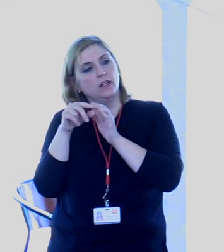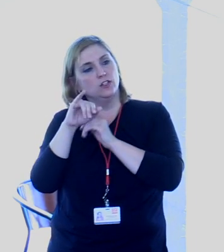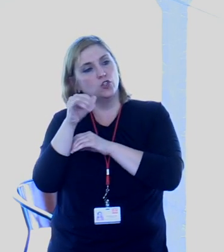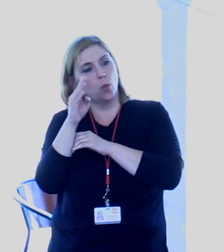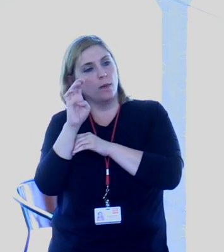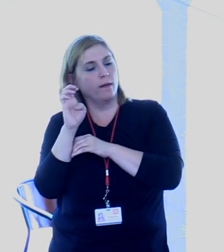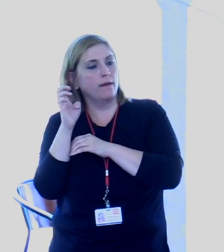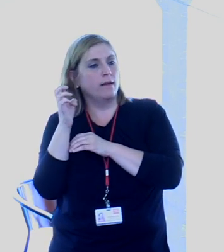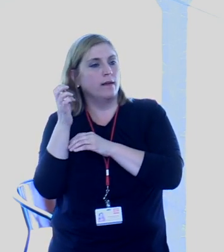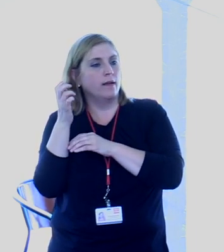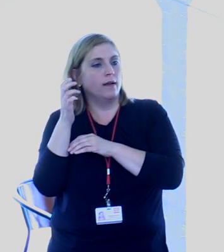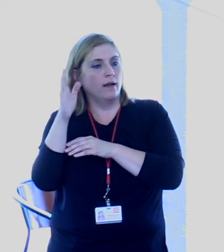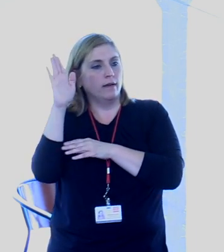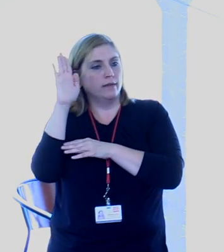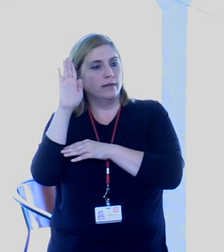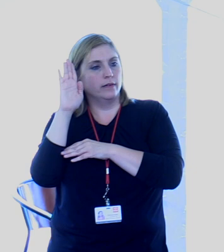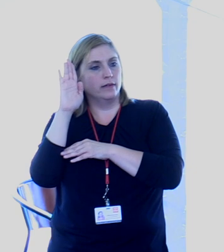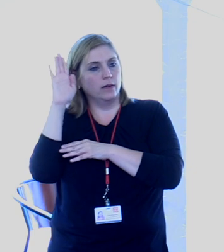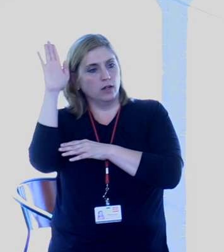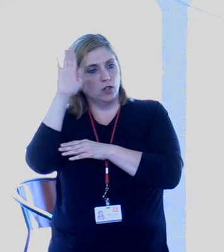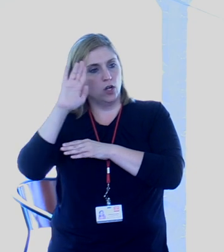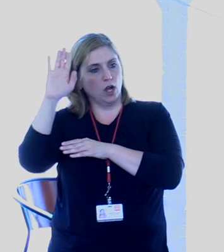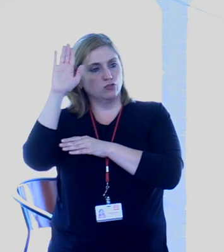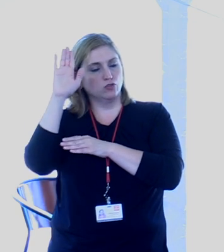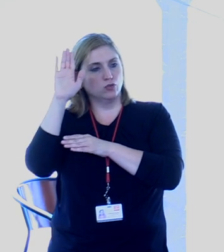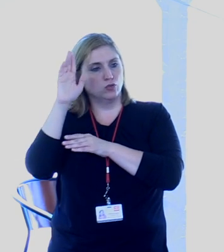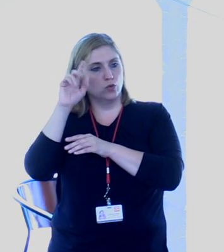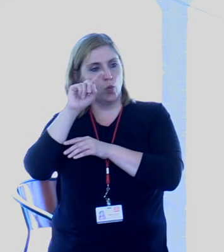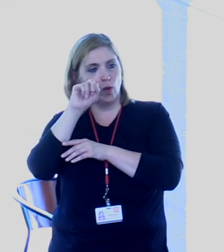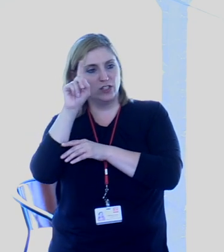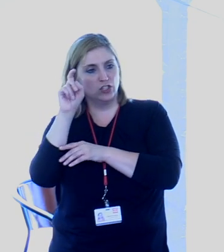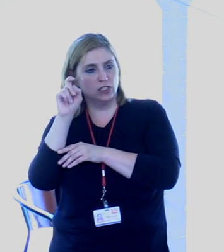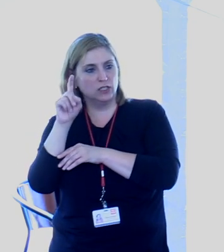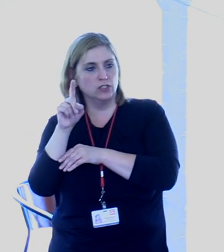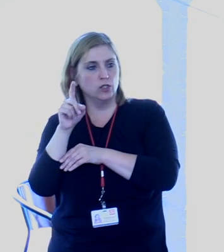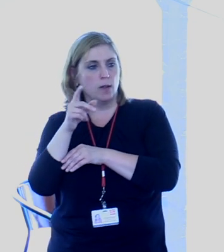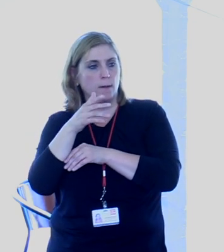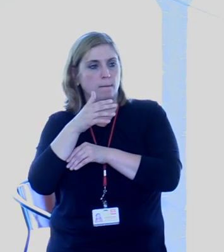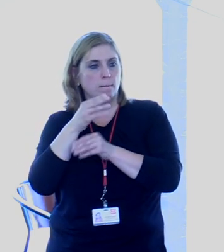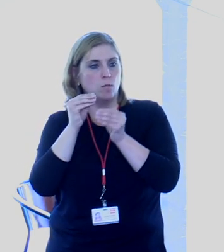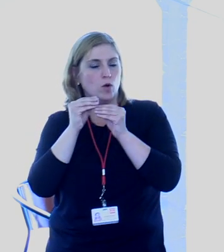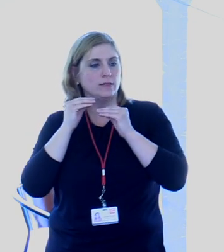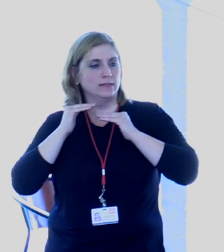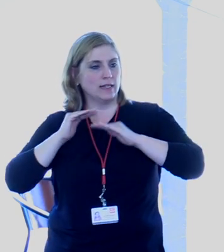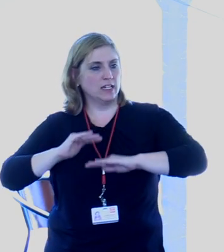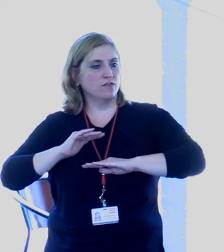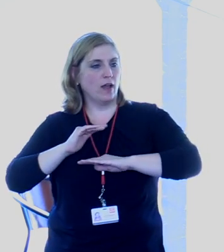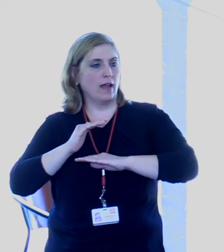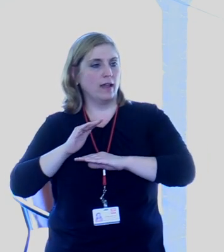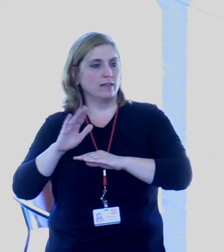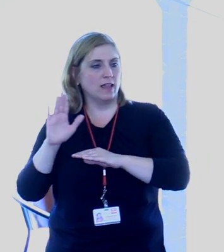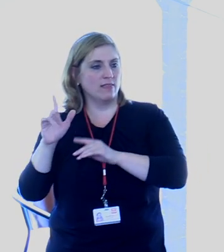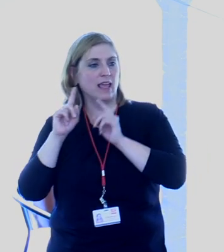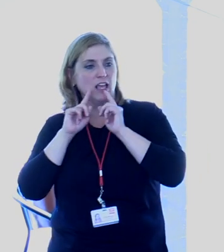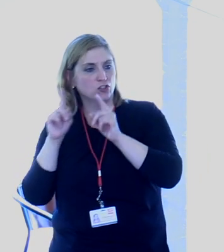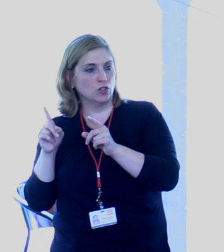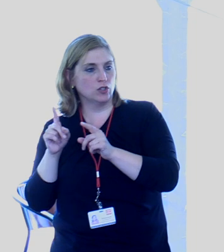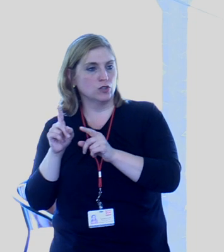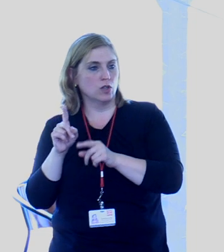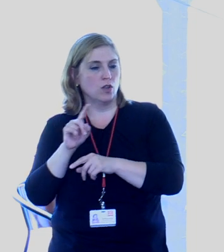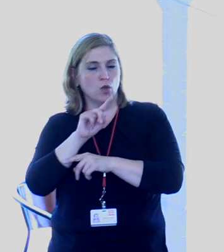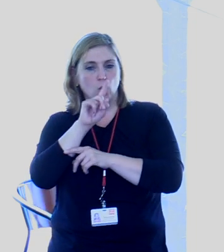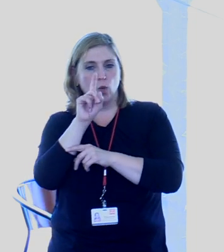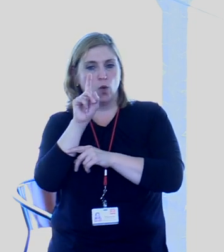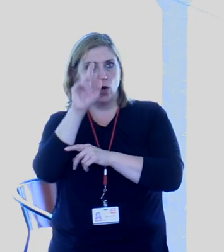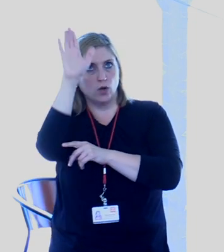that God's questions are more satisfying than Job's answers. God gives questions. He leaves